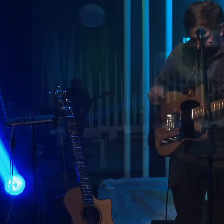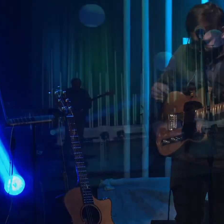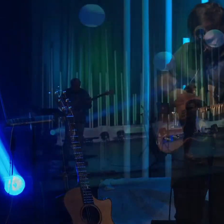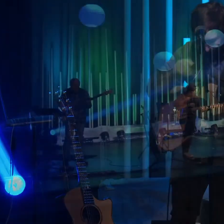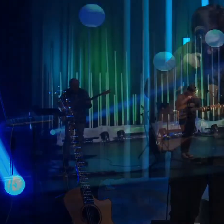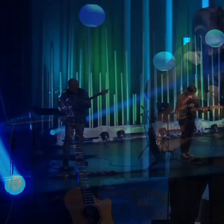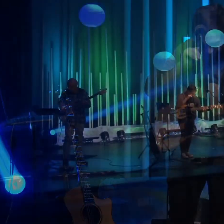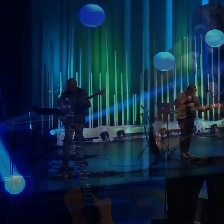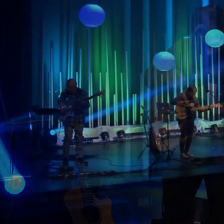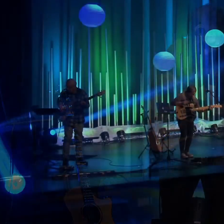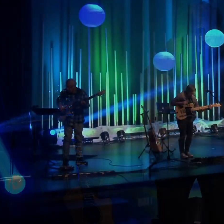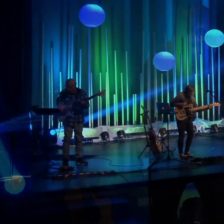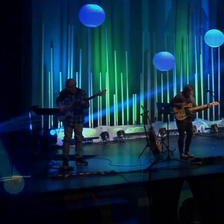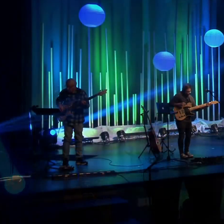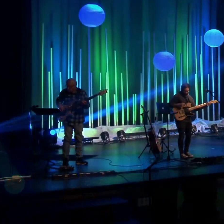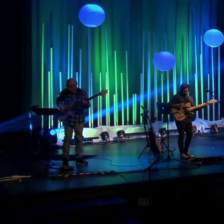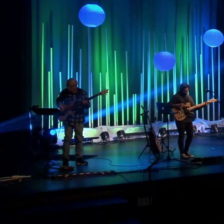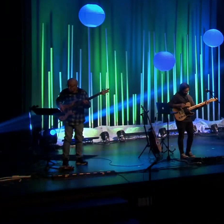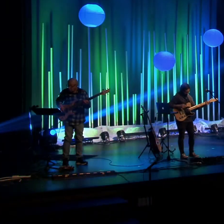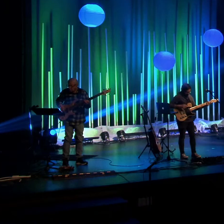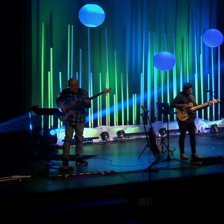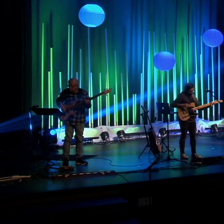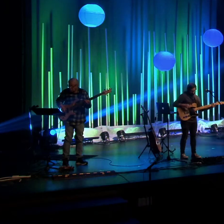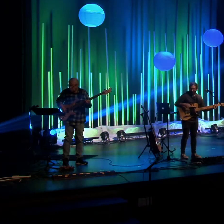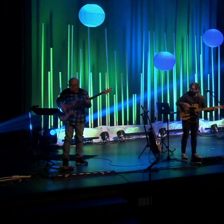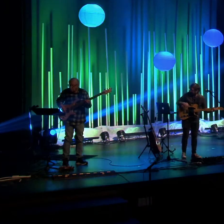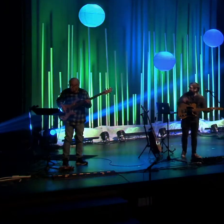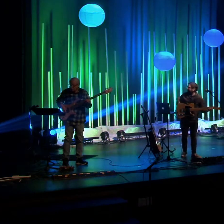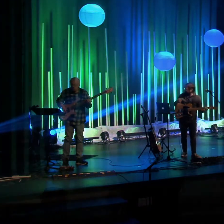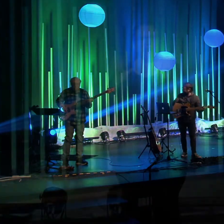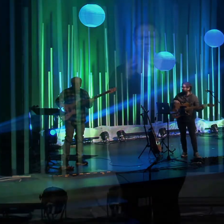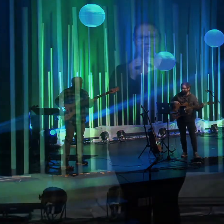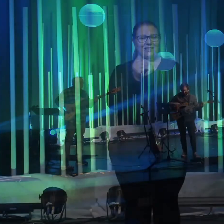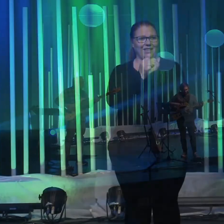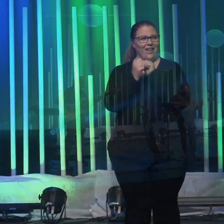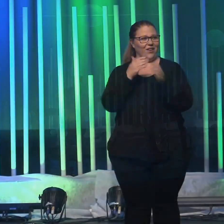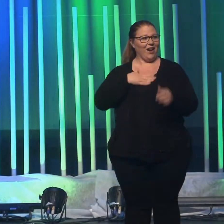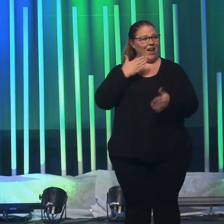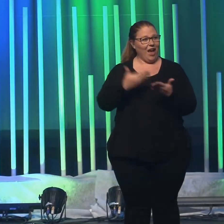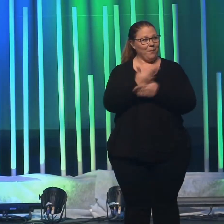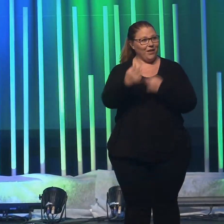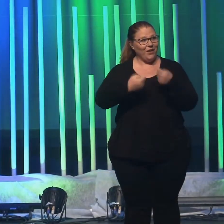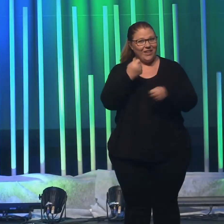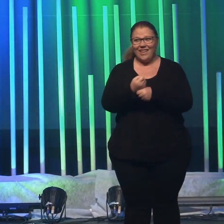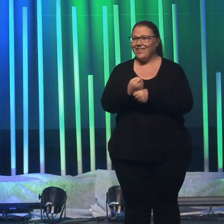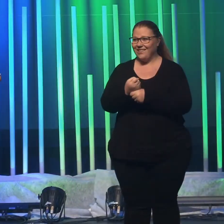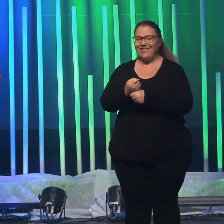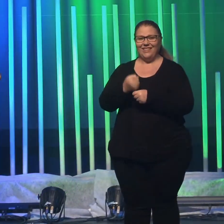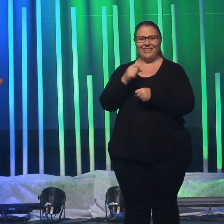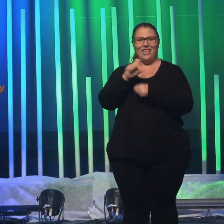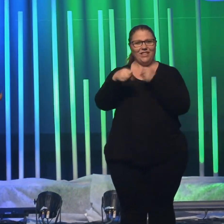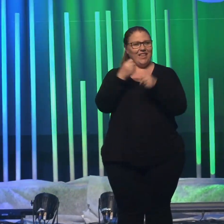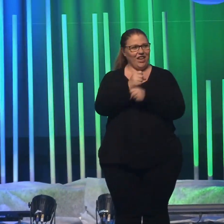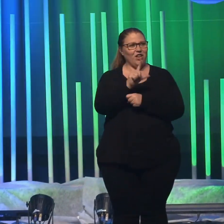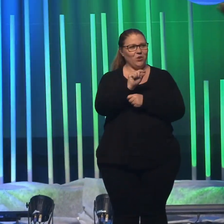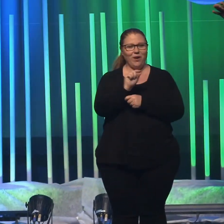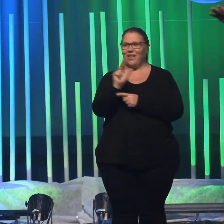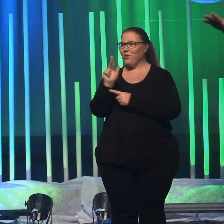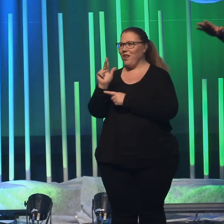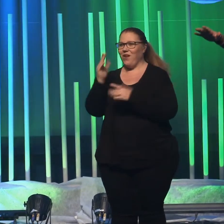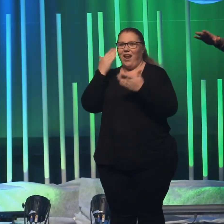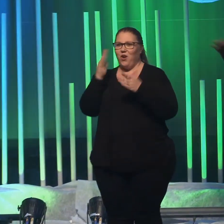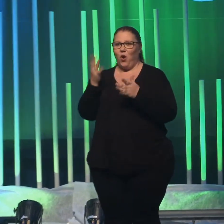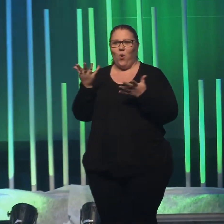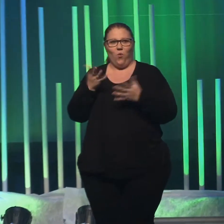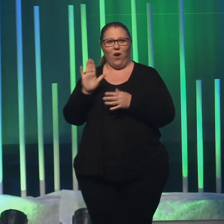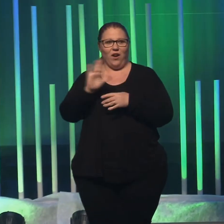tomorrow. Well, good morning. Welcome to Crossroads. It is great to be together. Happy New Year. It's 2023. I have no idea what